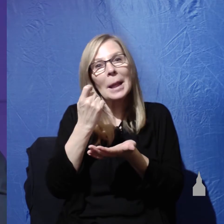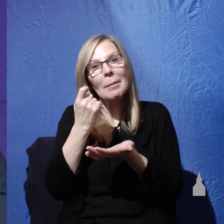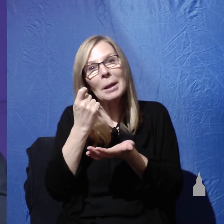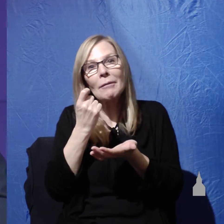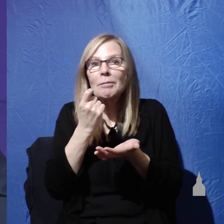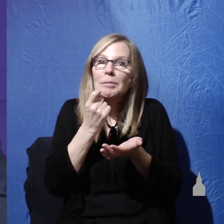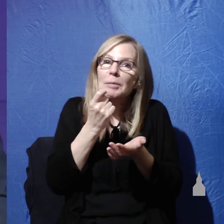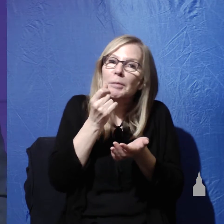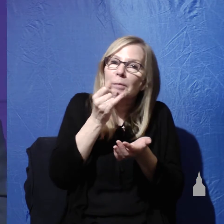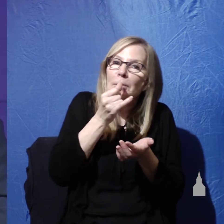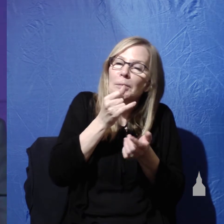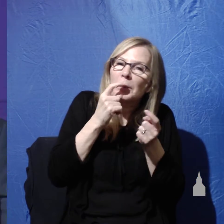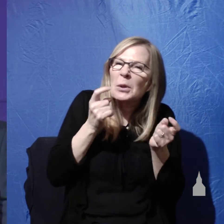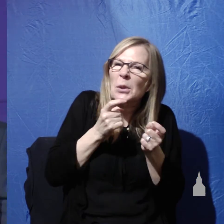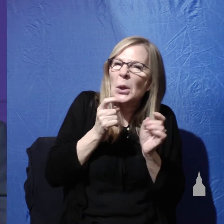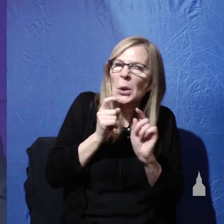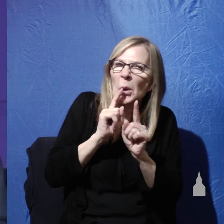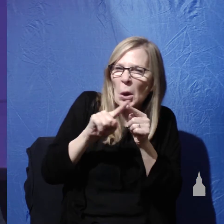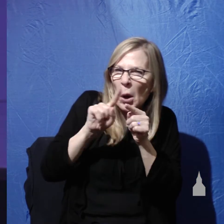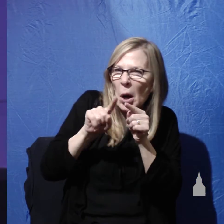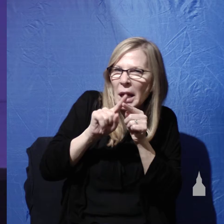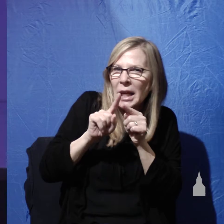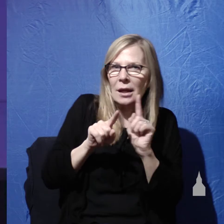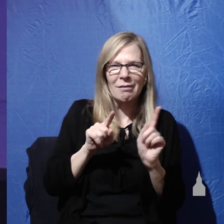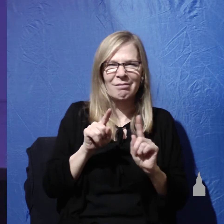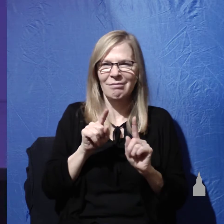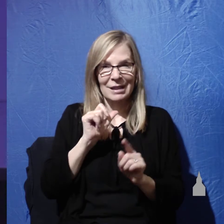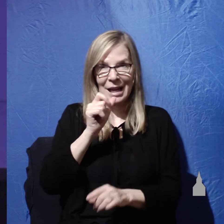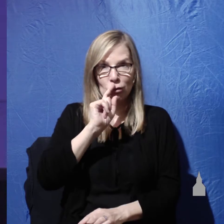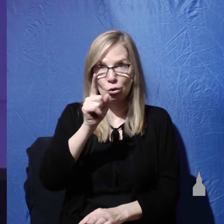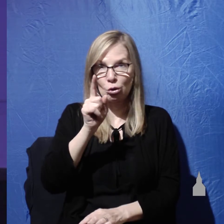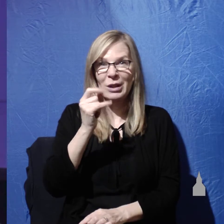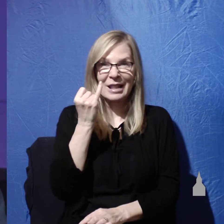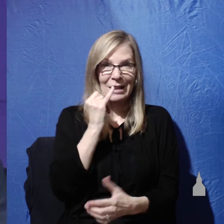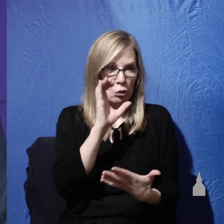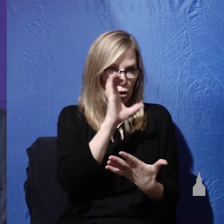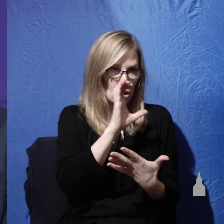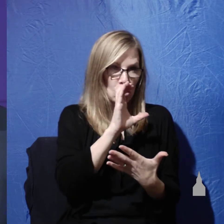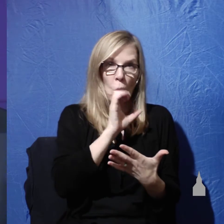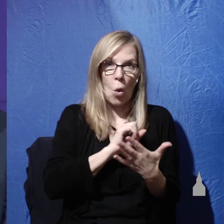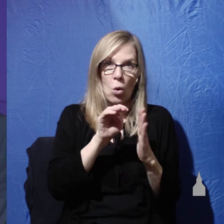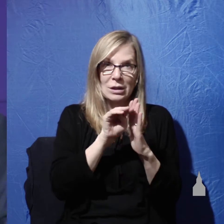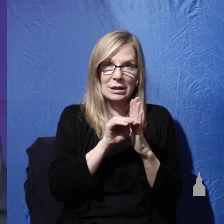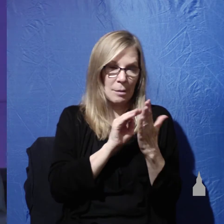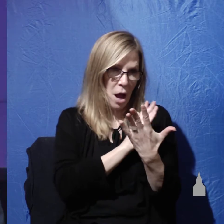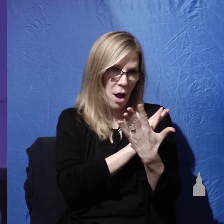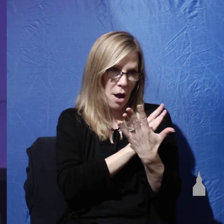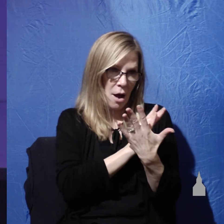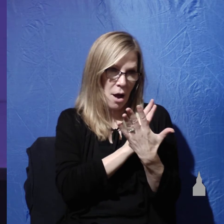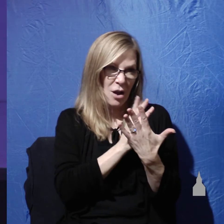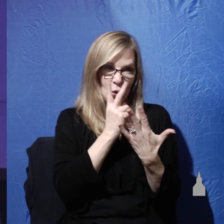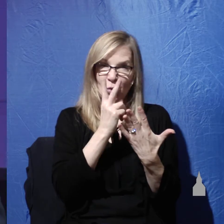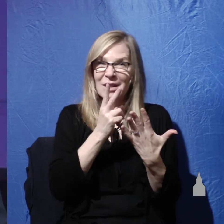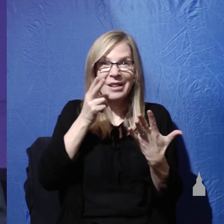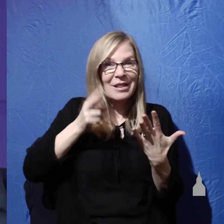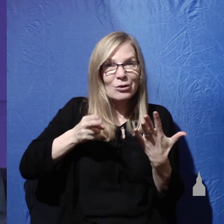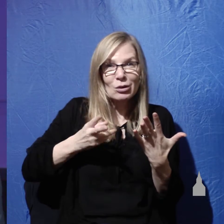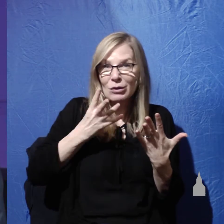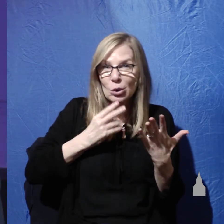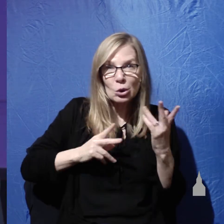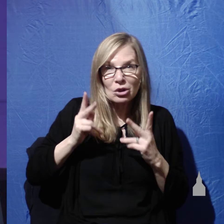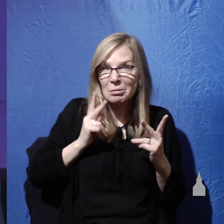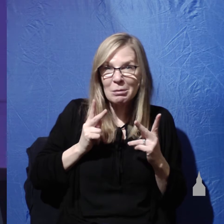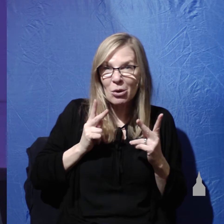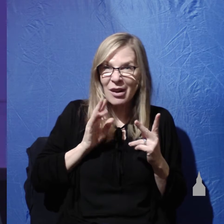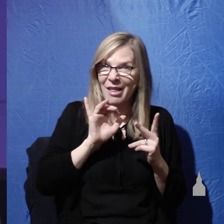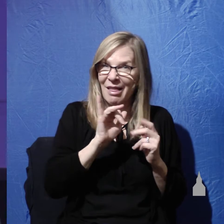naughty. No, that's not true. As one searches the Old Testament, you soon realize that the history of the Jewish people, the history